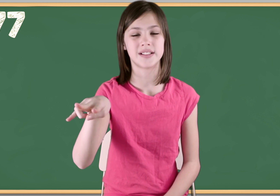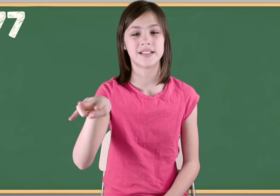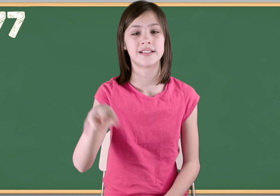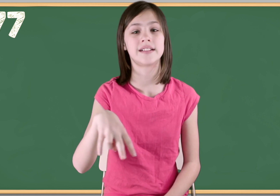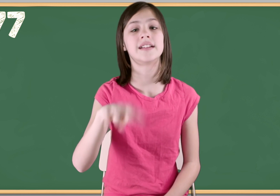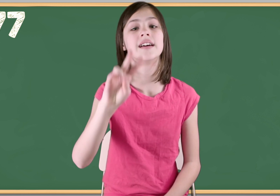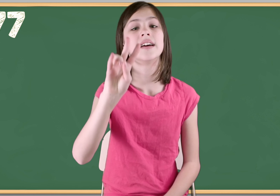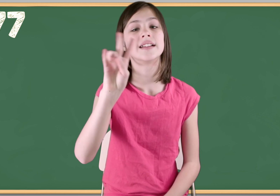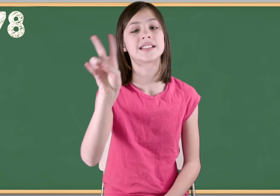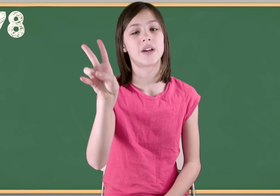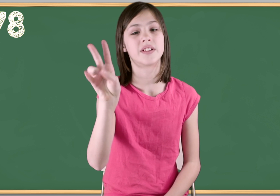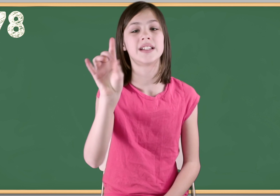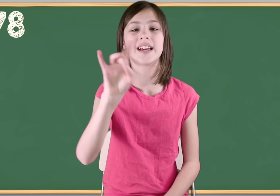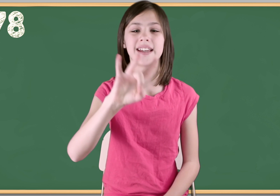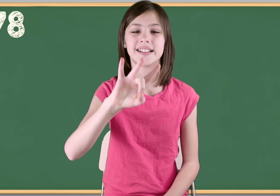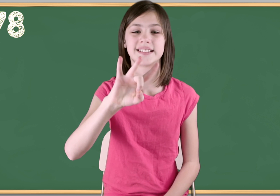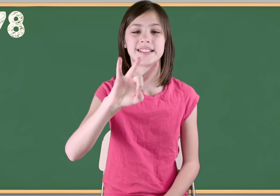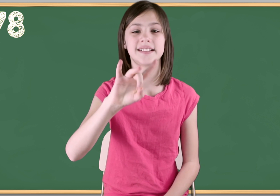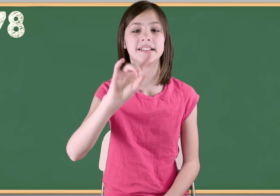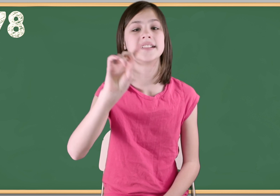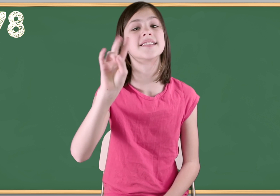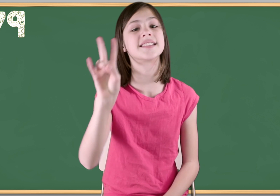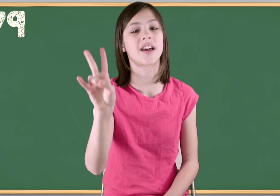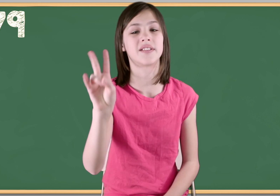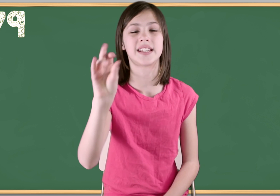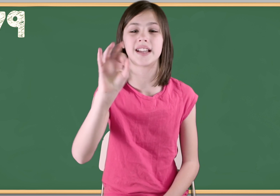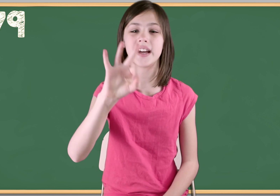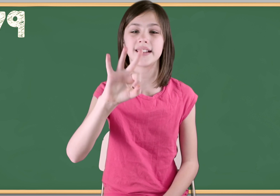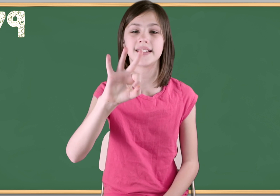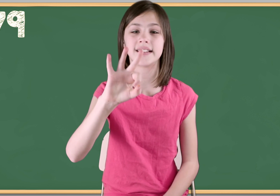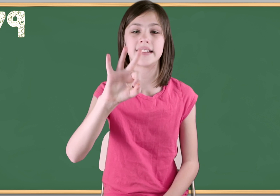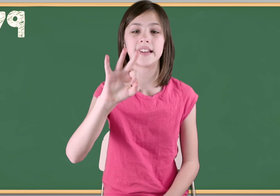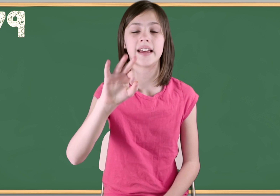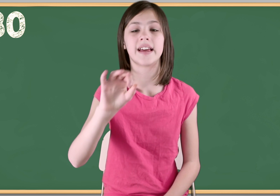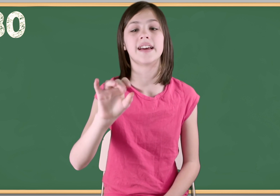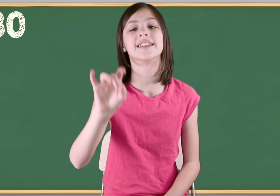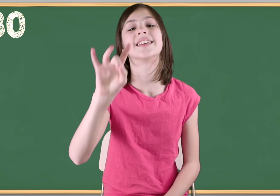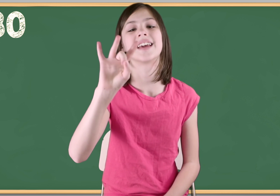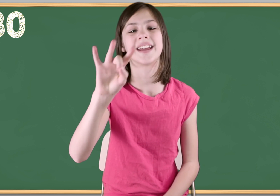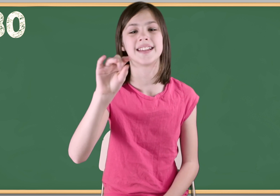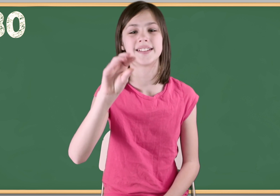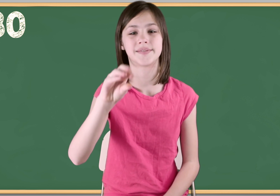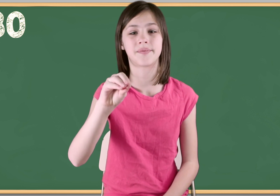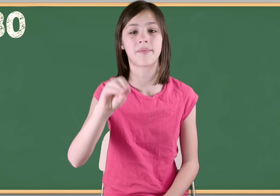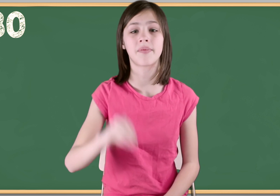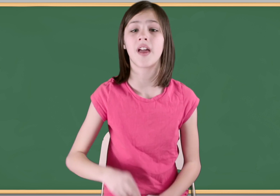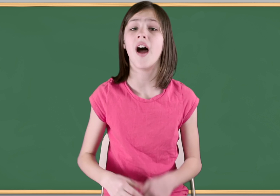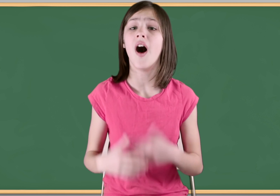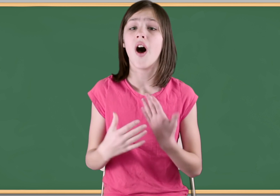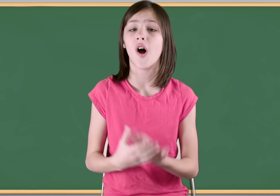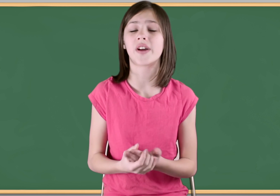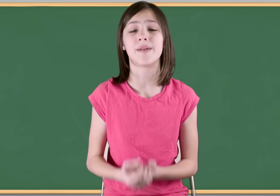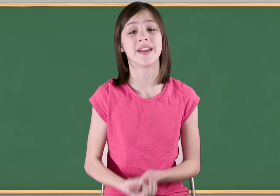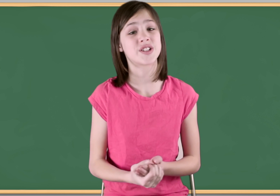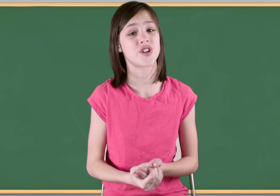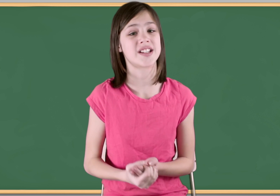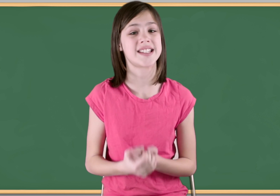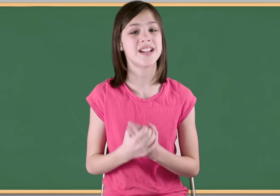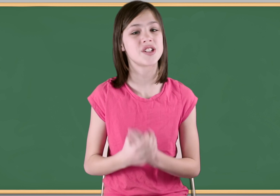77, 78, 79, and 80. Okay, make sure to stay